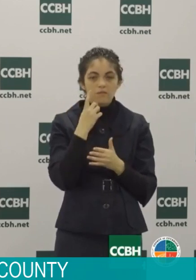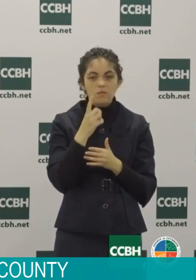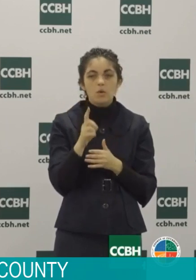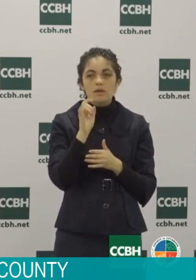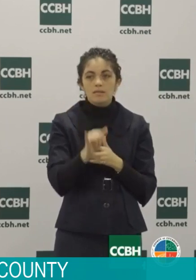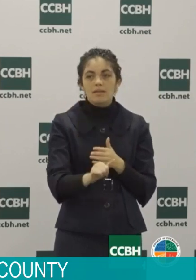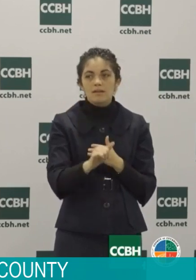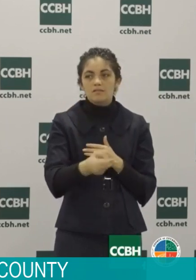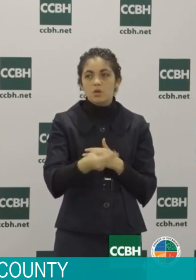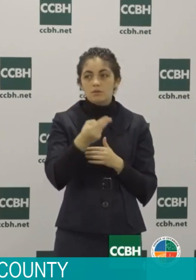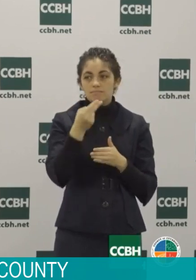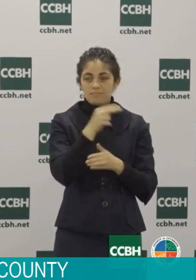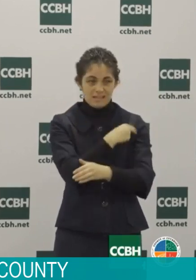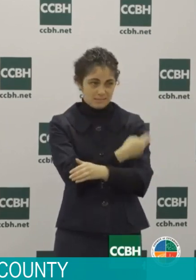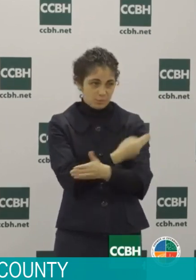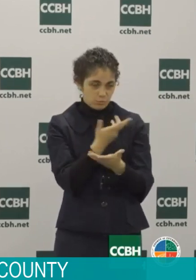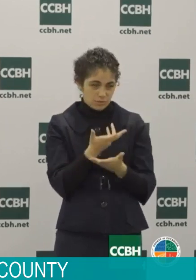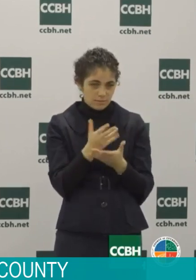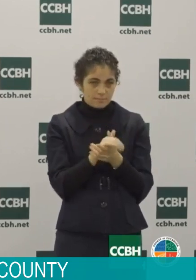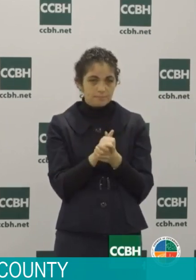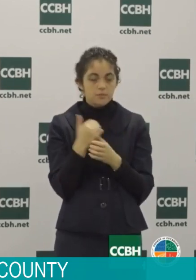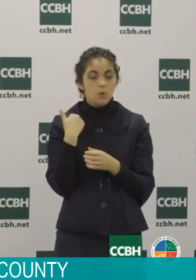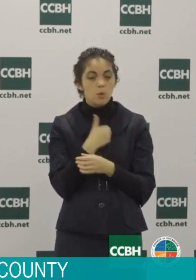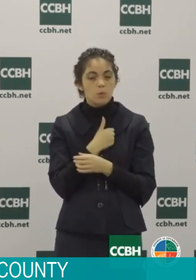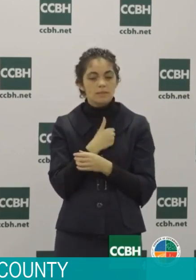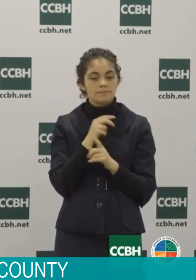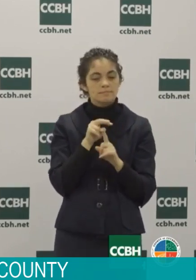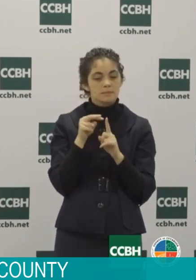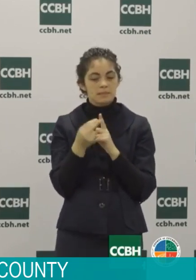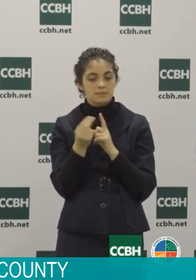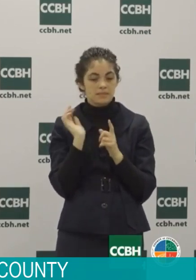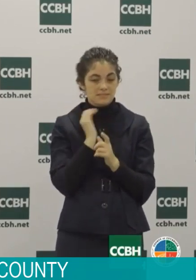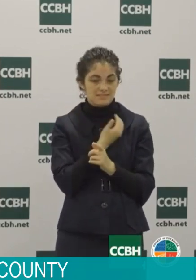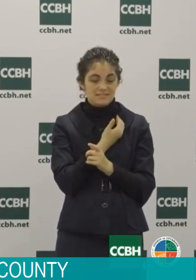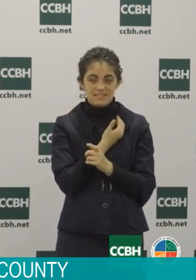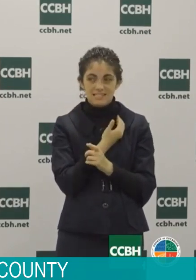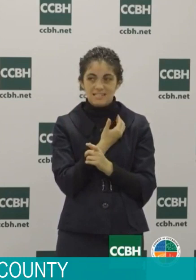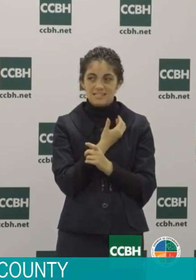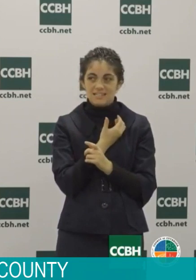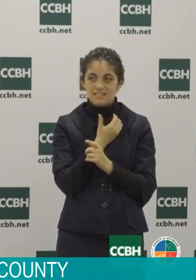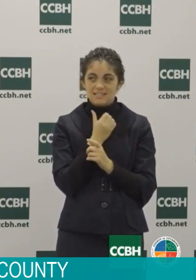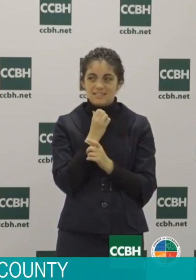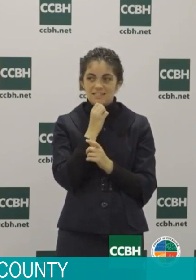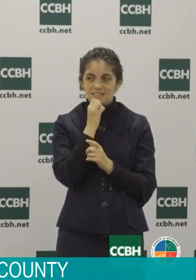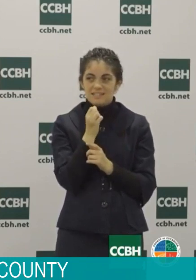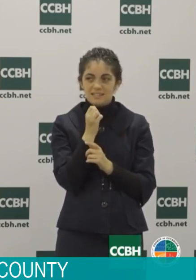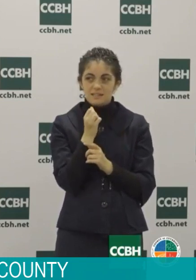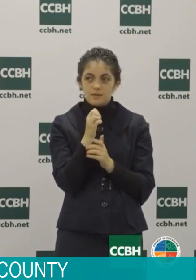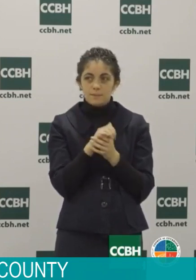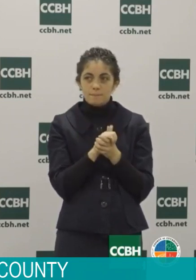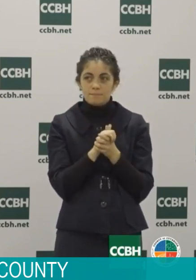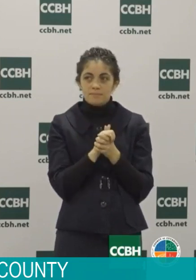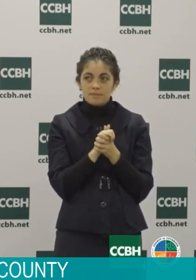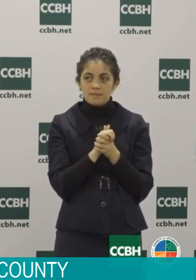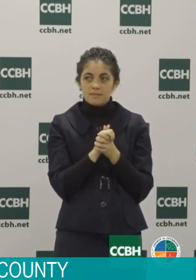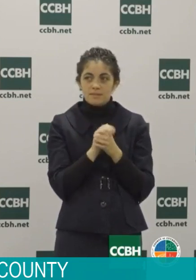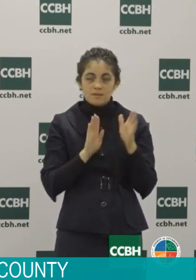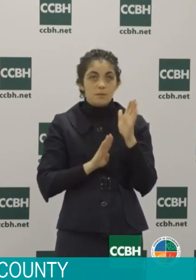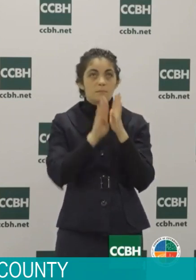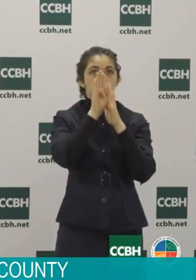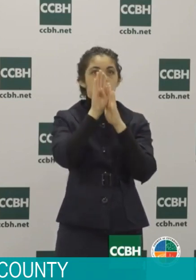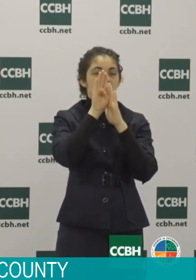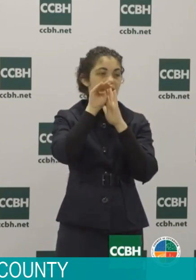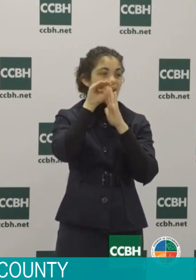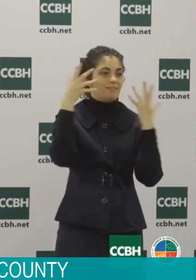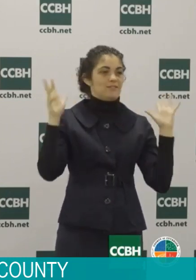intensive care unit support. So for us, I think that this is not going to be a big surge and then